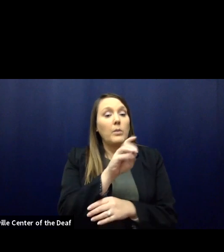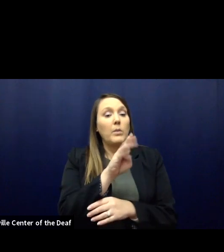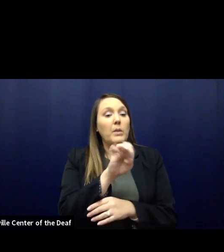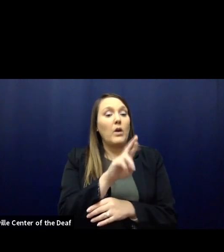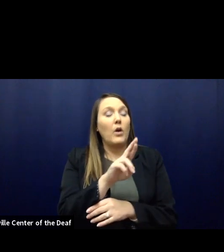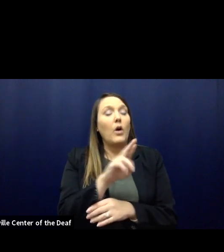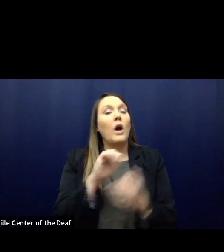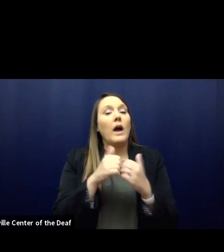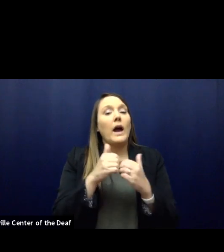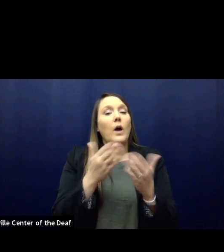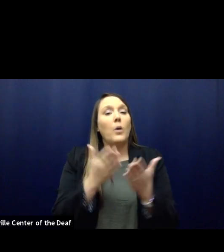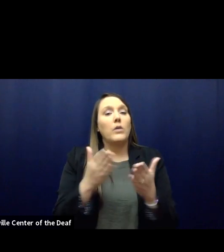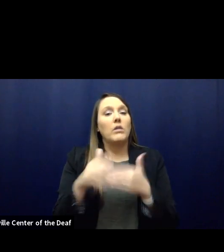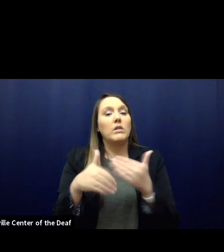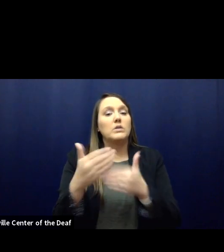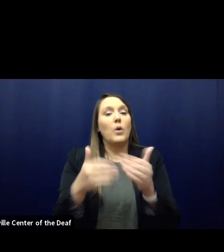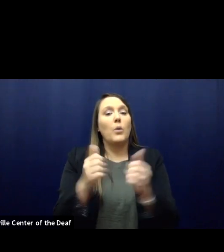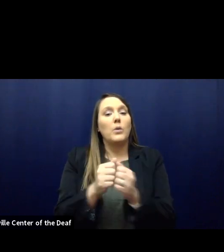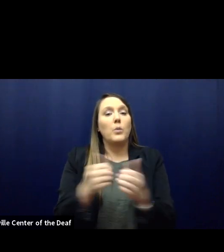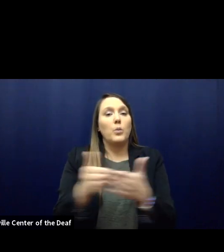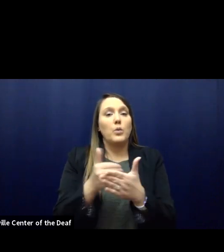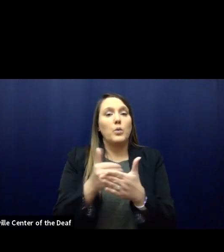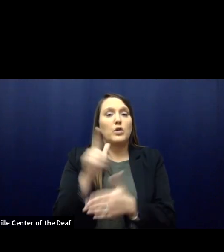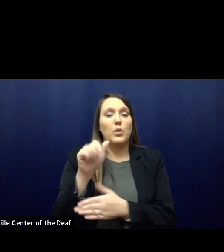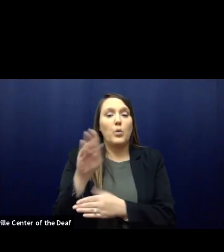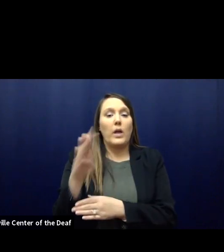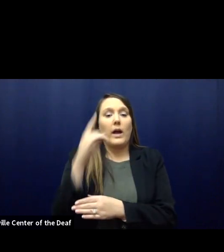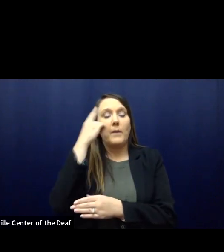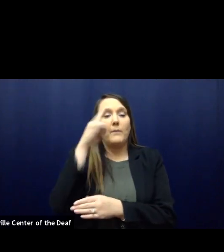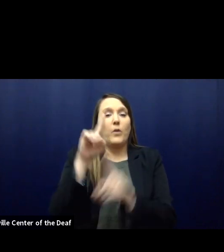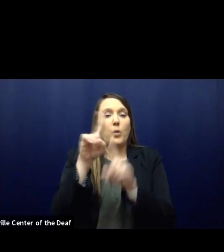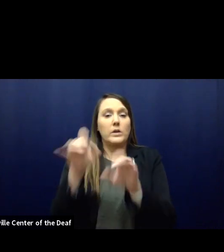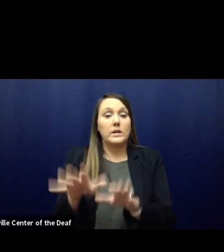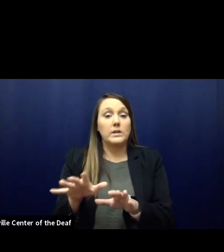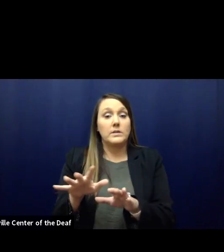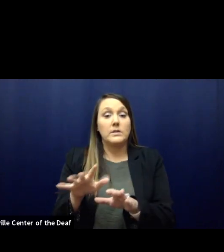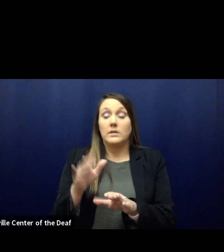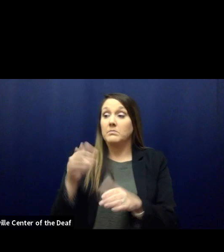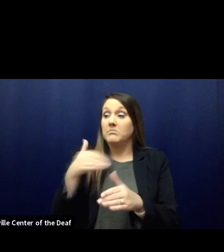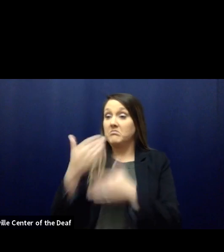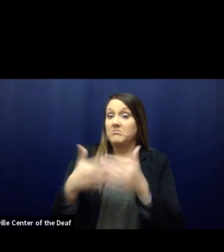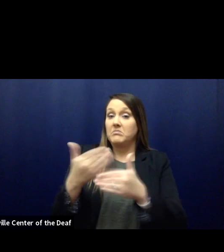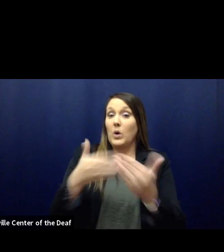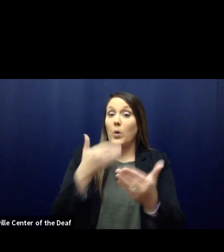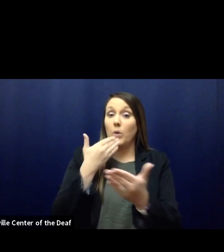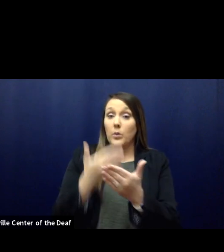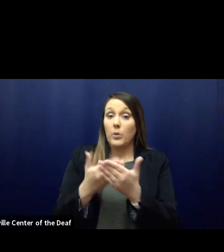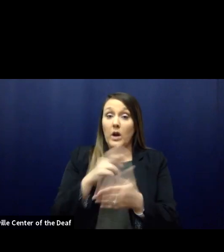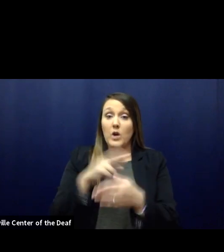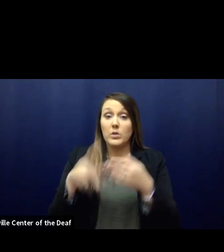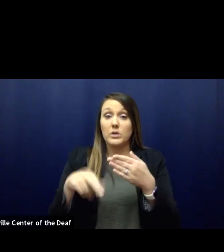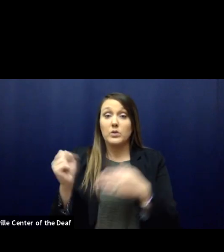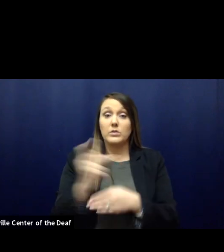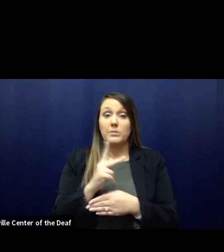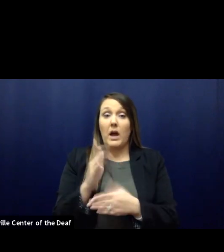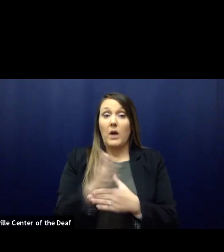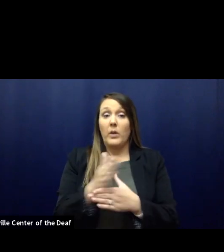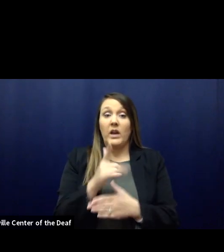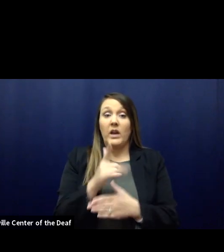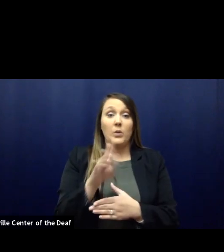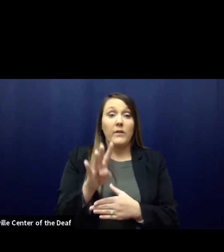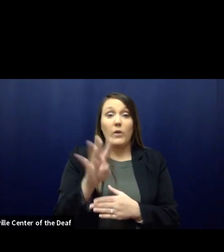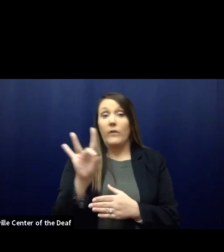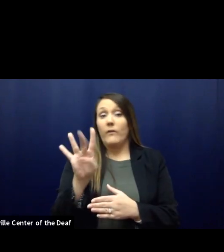things going with the new lab used for KCHD testing? It's going very well. We're getting results typically back in 24, 48